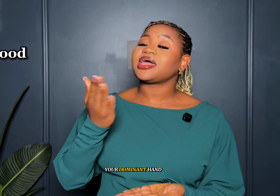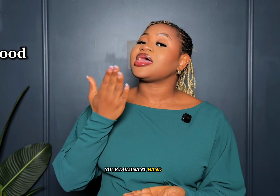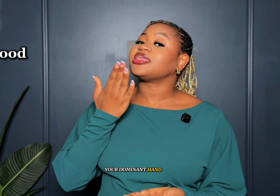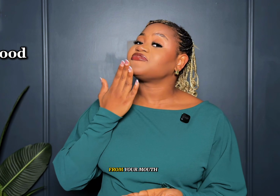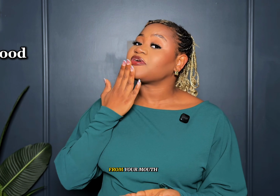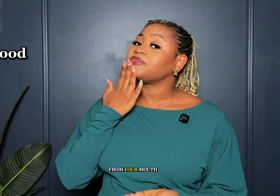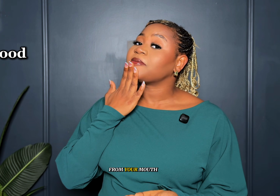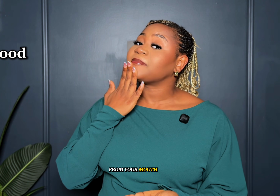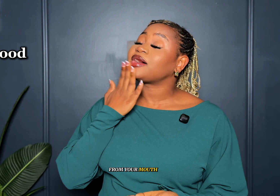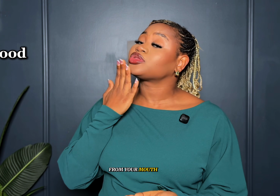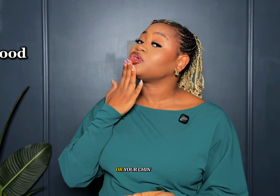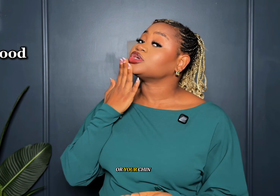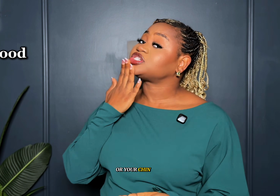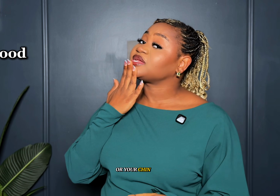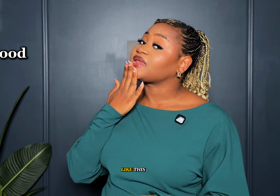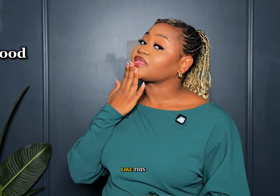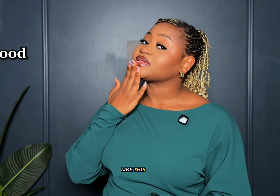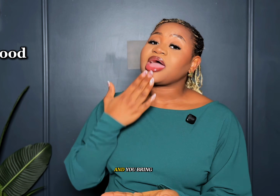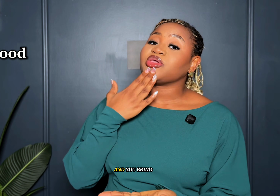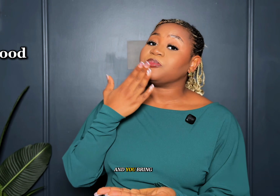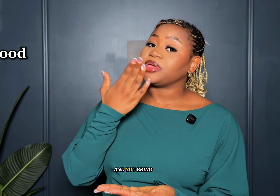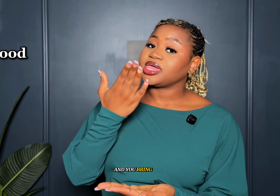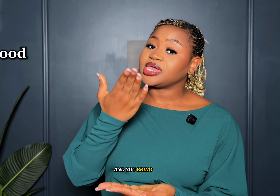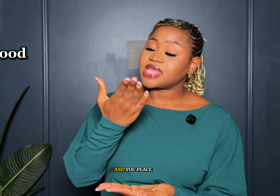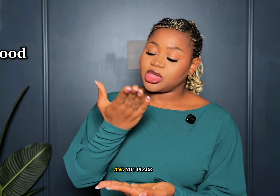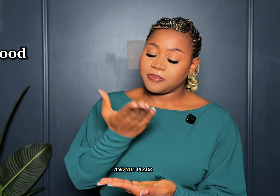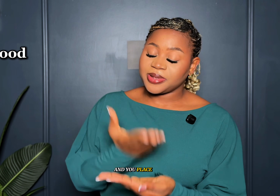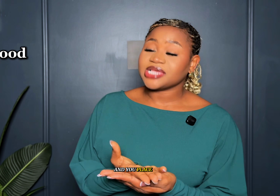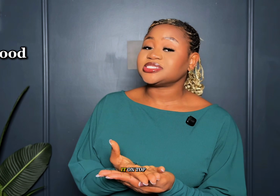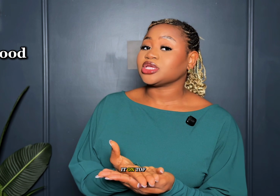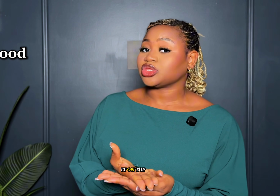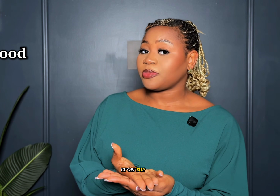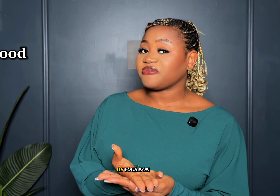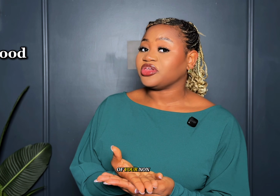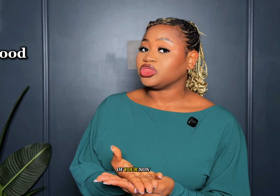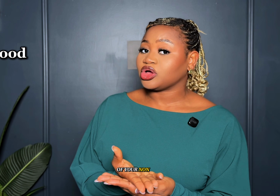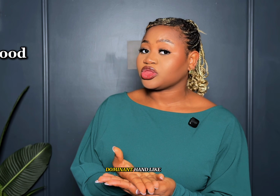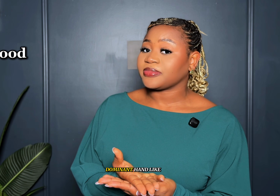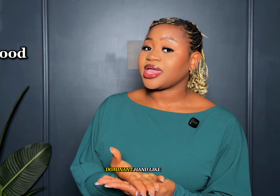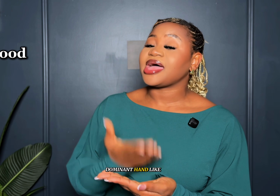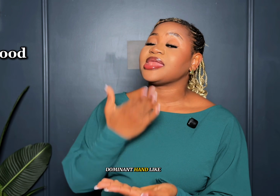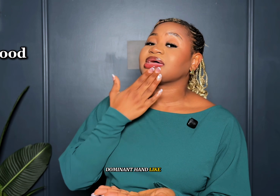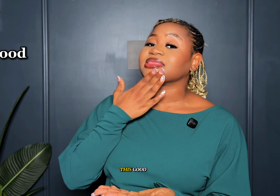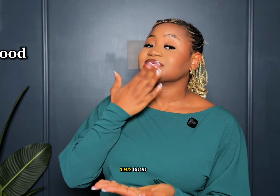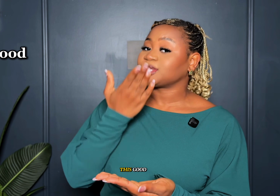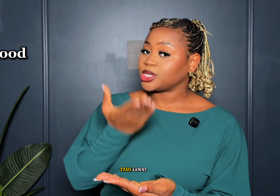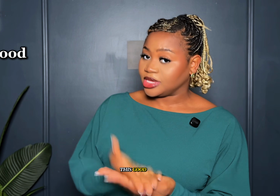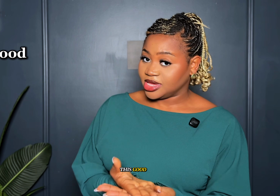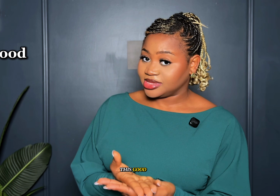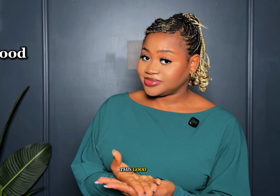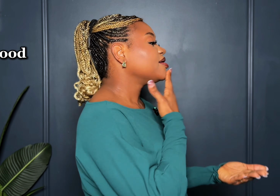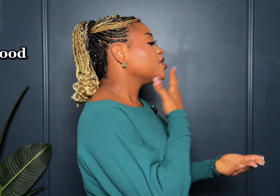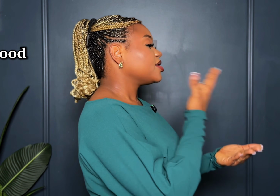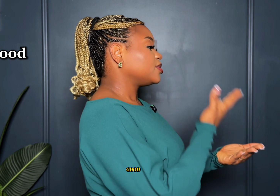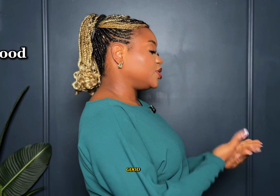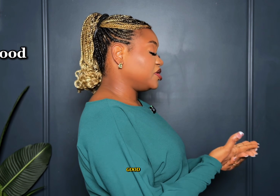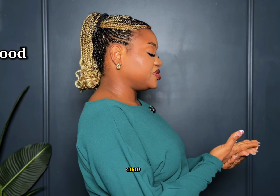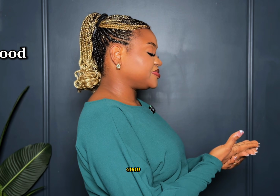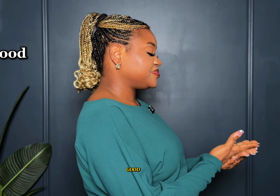hand from your mouth or your chin like this, and you bring it and you place it on top of your non-dominant hand like this. Good. Good. This